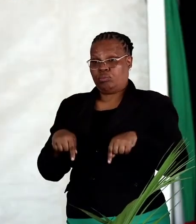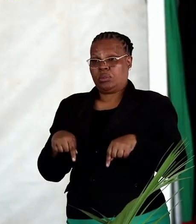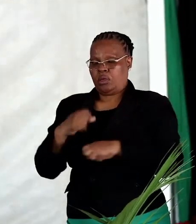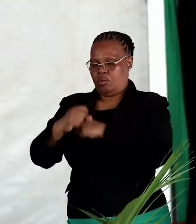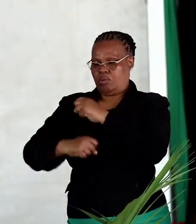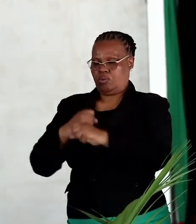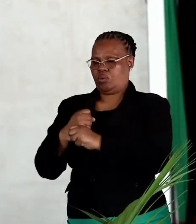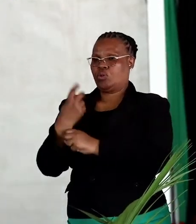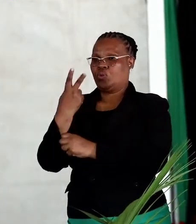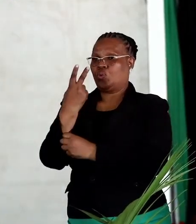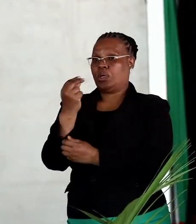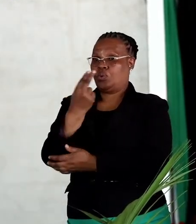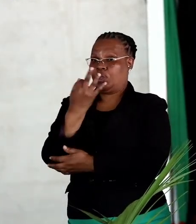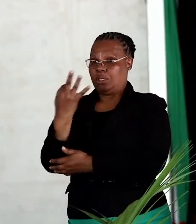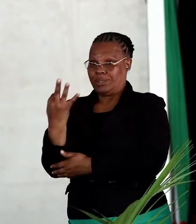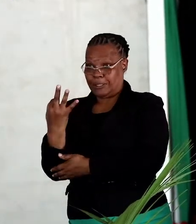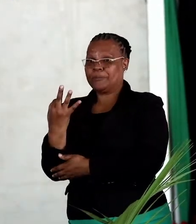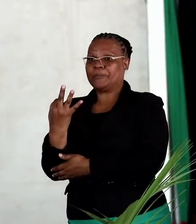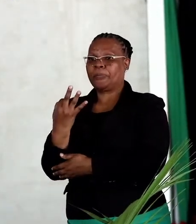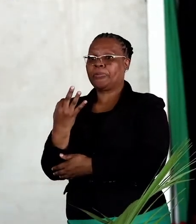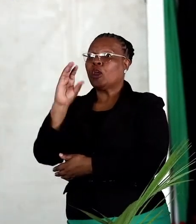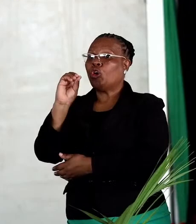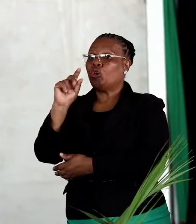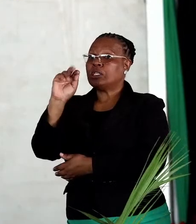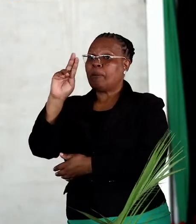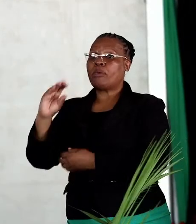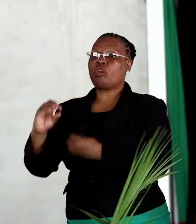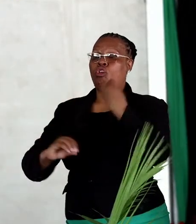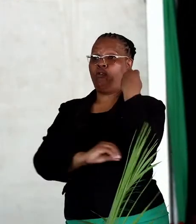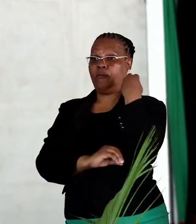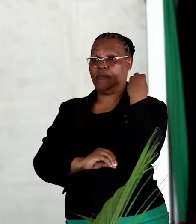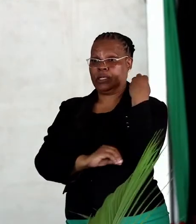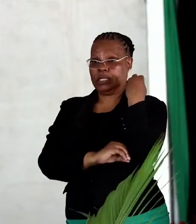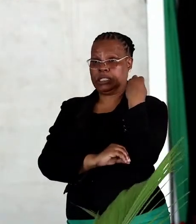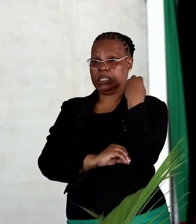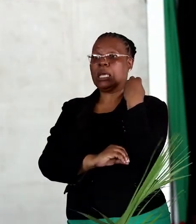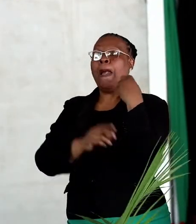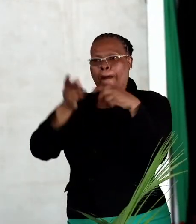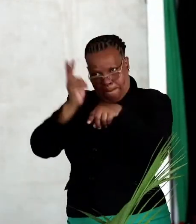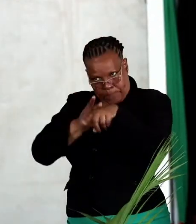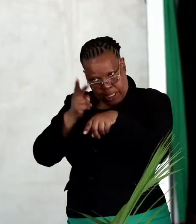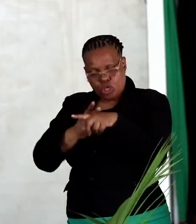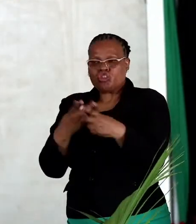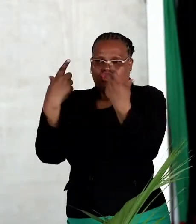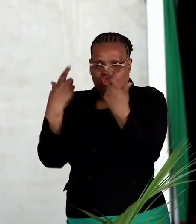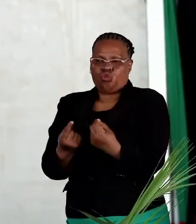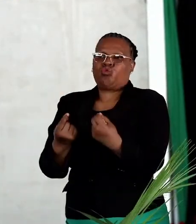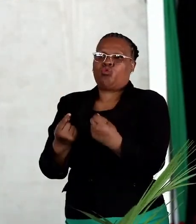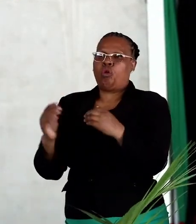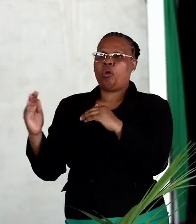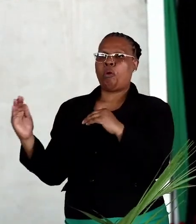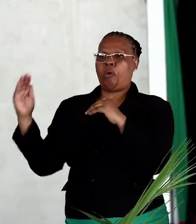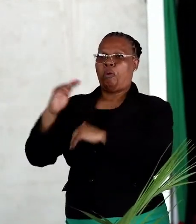the premier is redoing what that service provider failed to